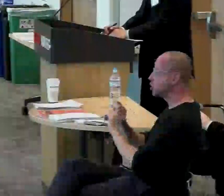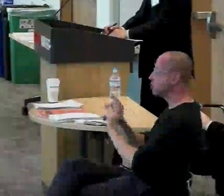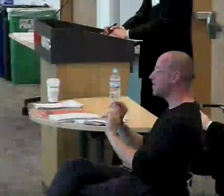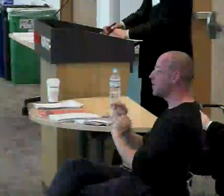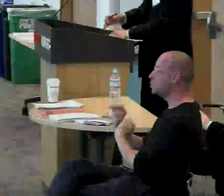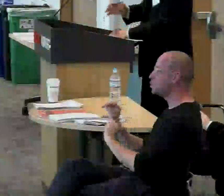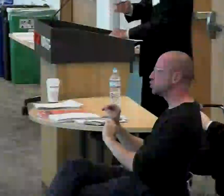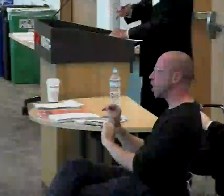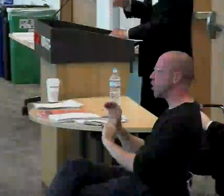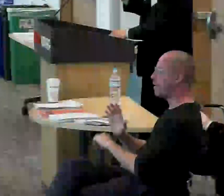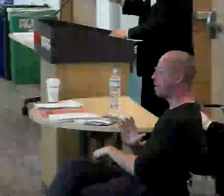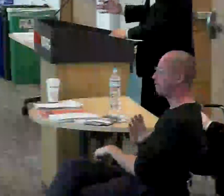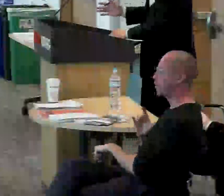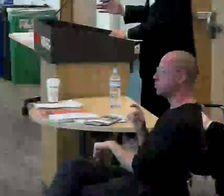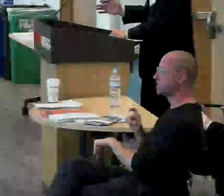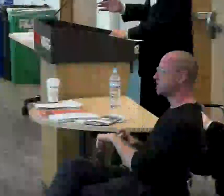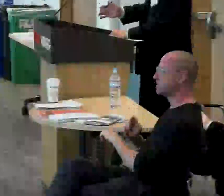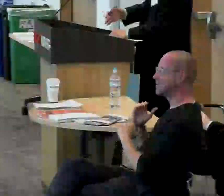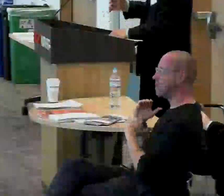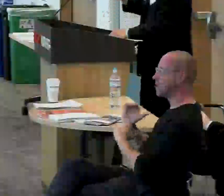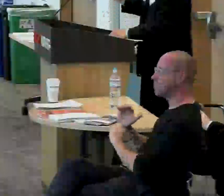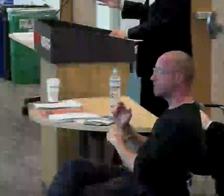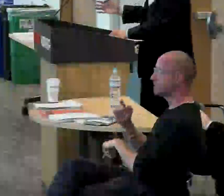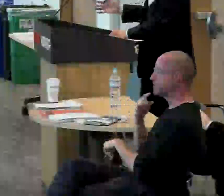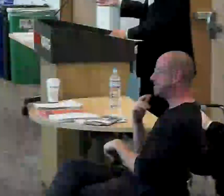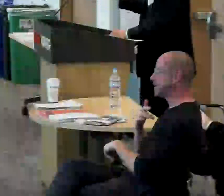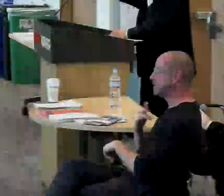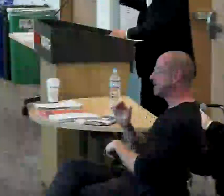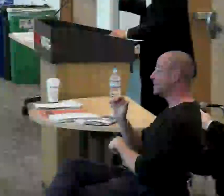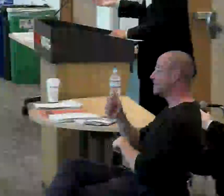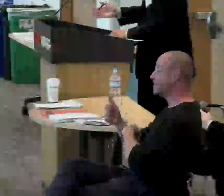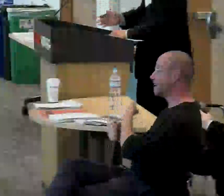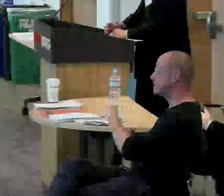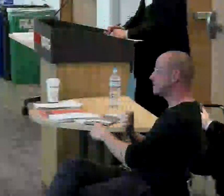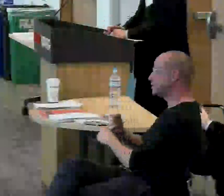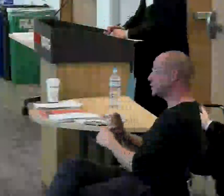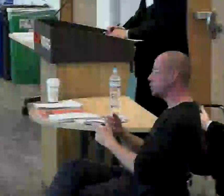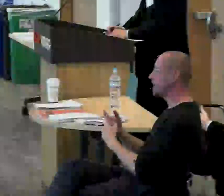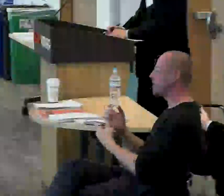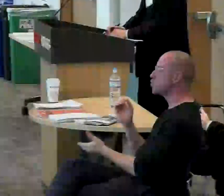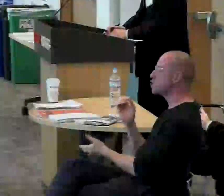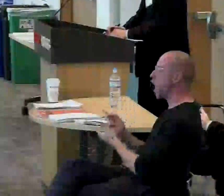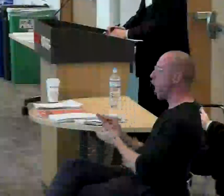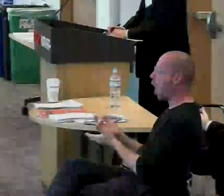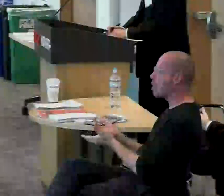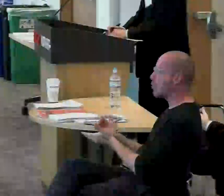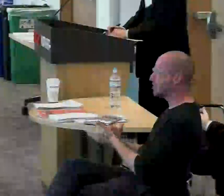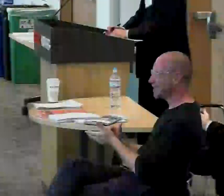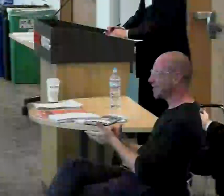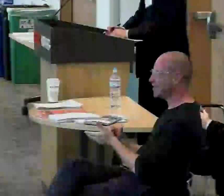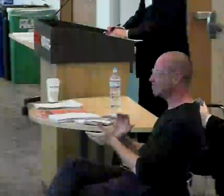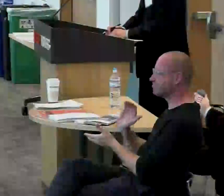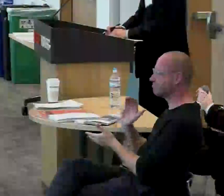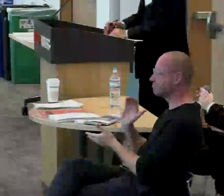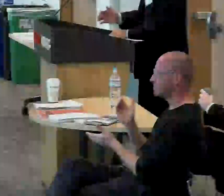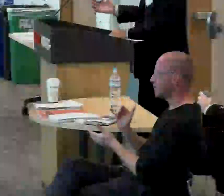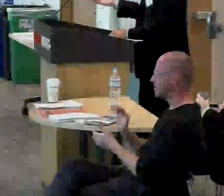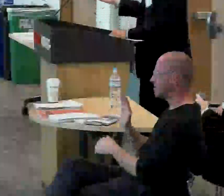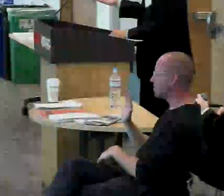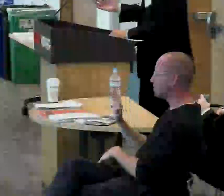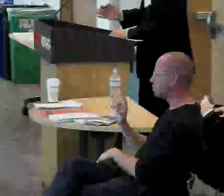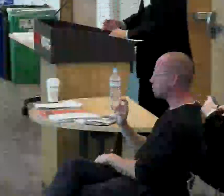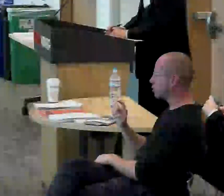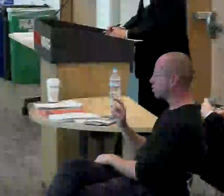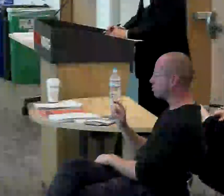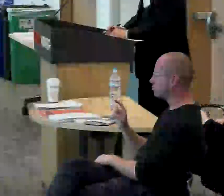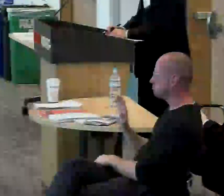stamps, and it's good for 10 years and then needs to be reauthorized or something like that. If that's kind of the meat of your question. That being